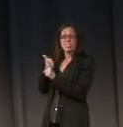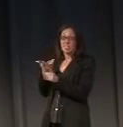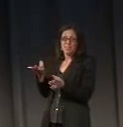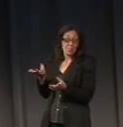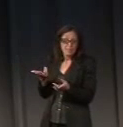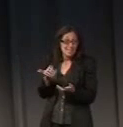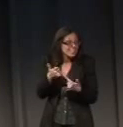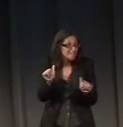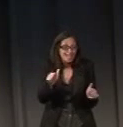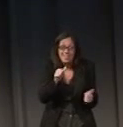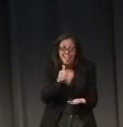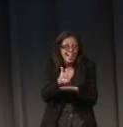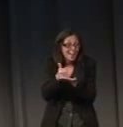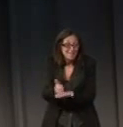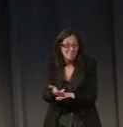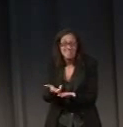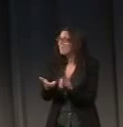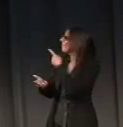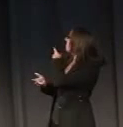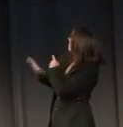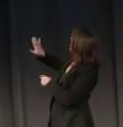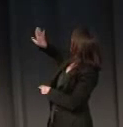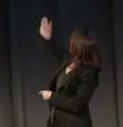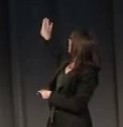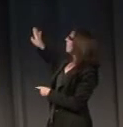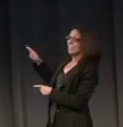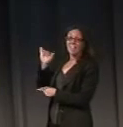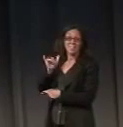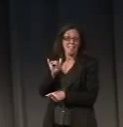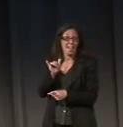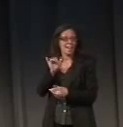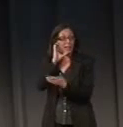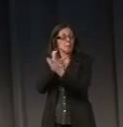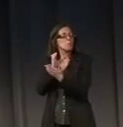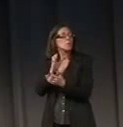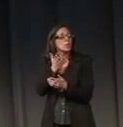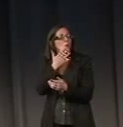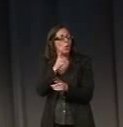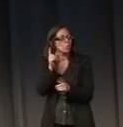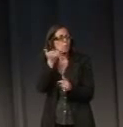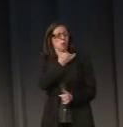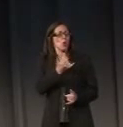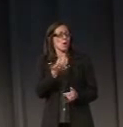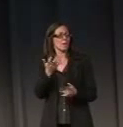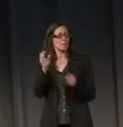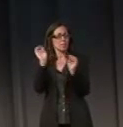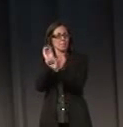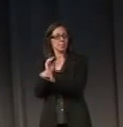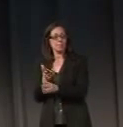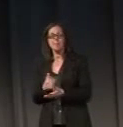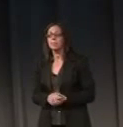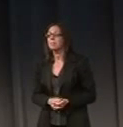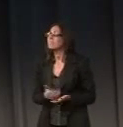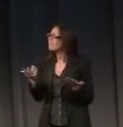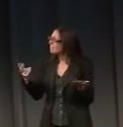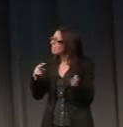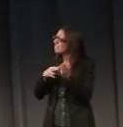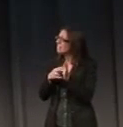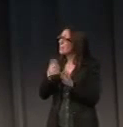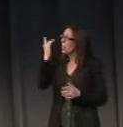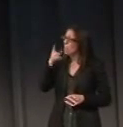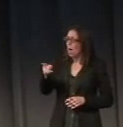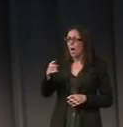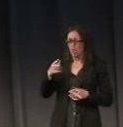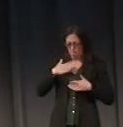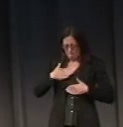far right. Okay, but this seems like, why did the visual system go to all this trouble to give you color to do this thing?